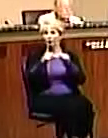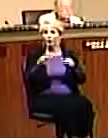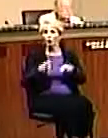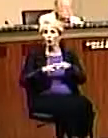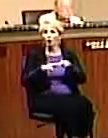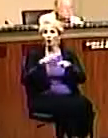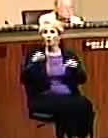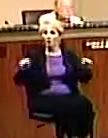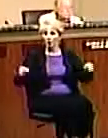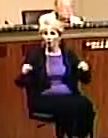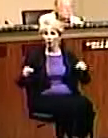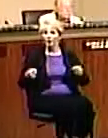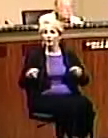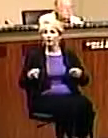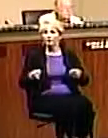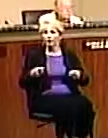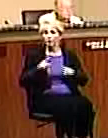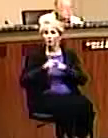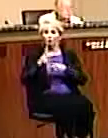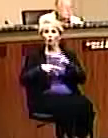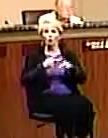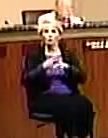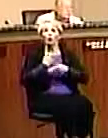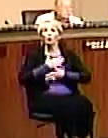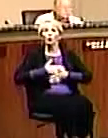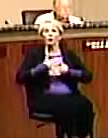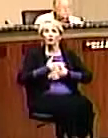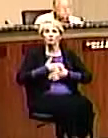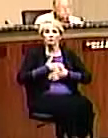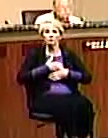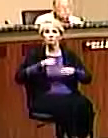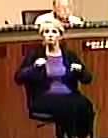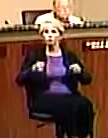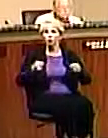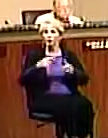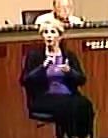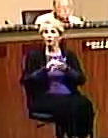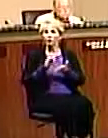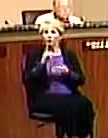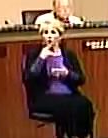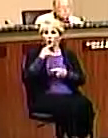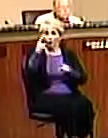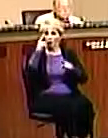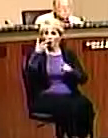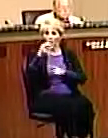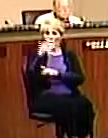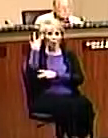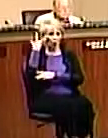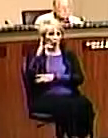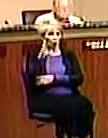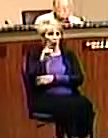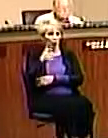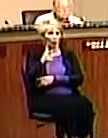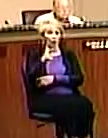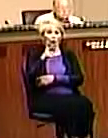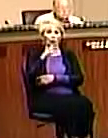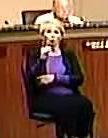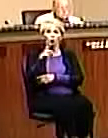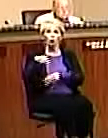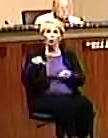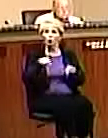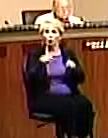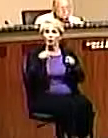increase in motorcycle riding as a form of recreation transportation, and whereas the Goldwing Road Riders